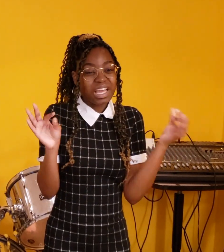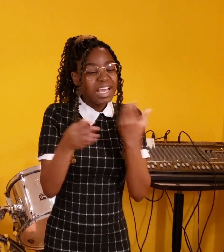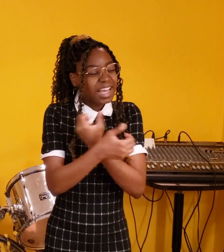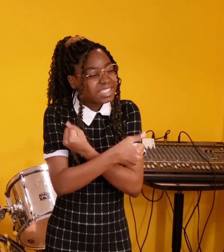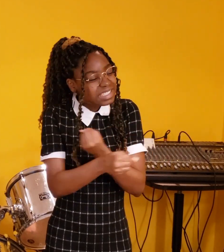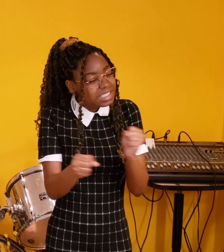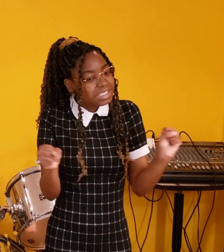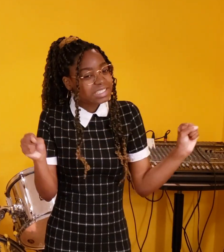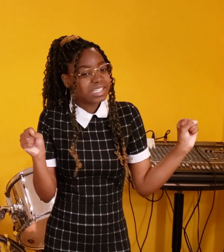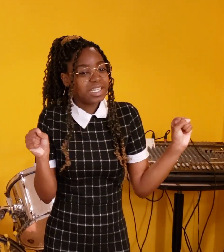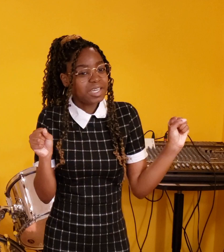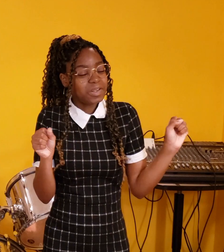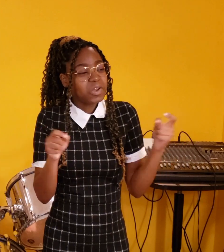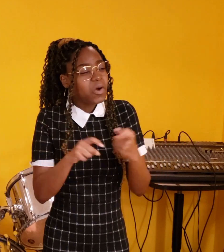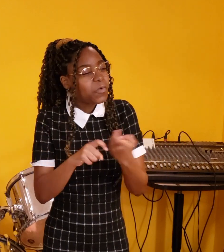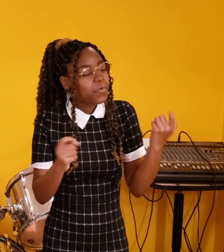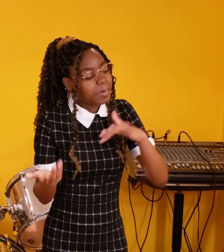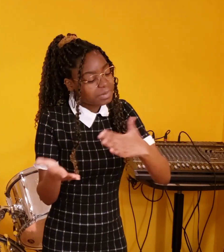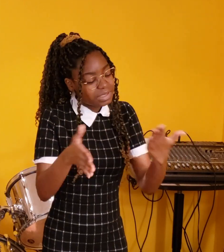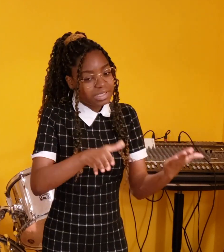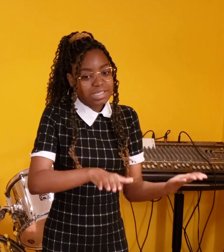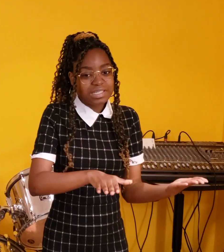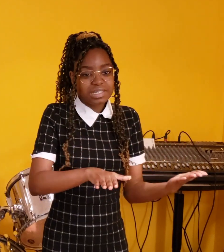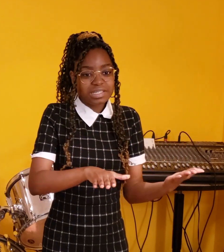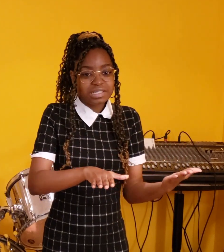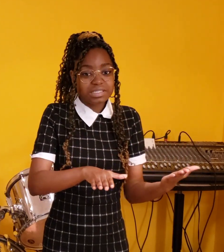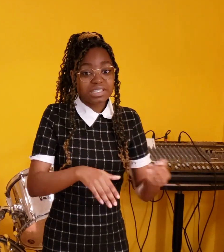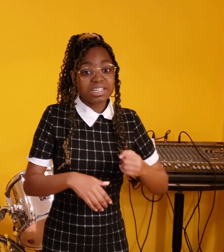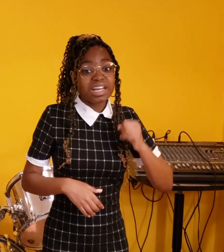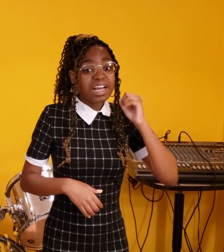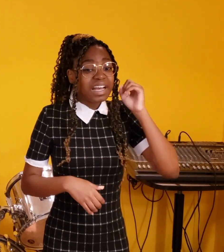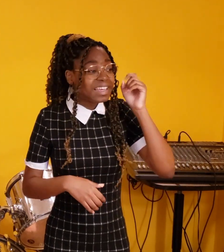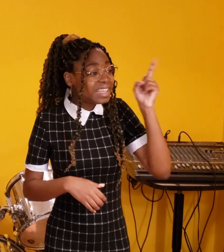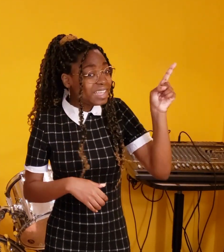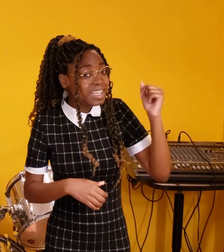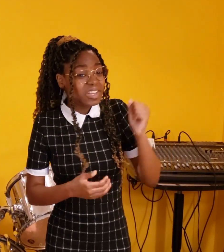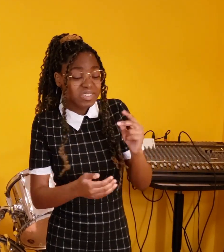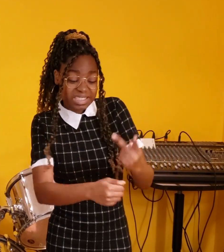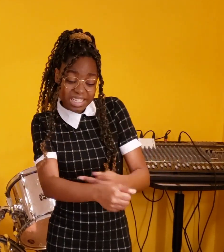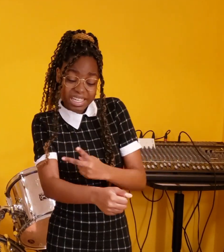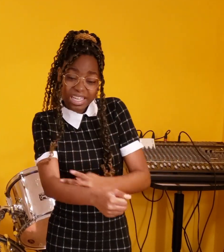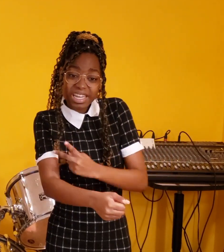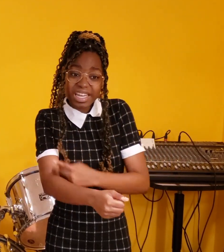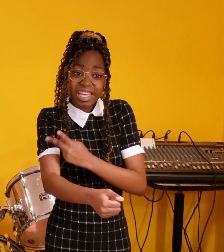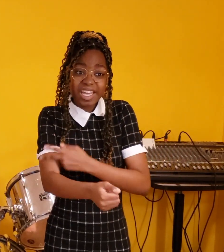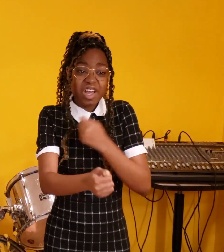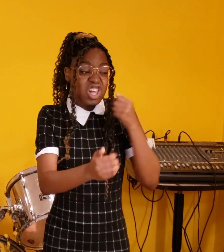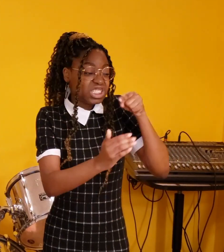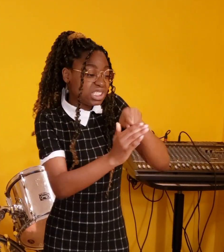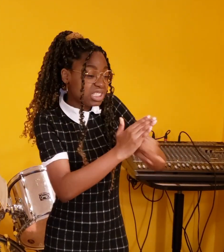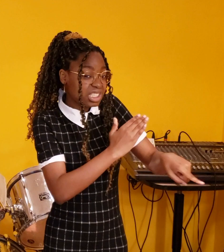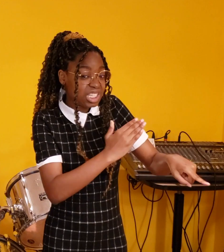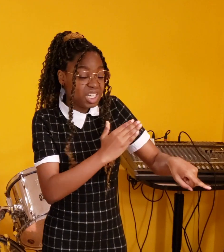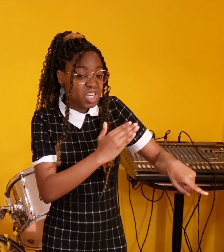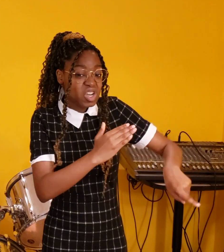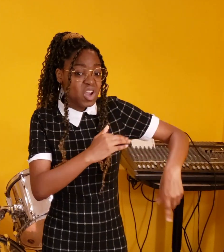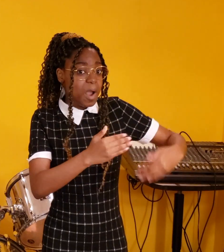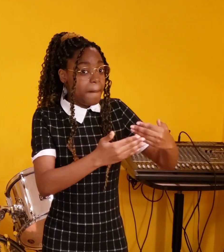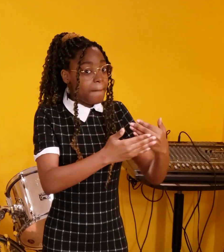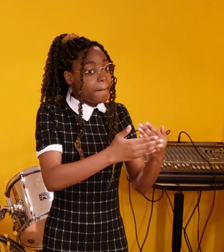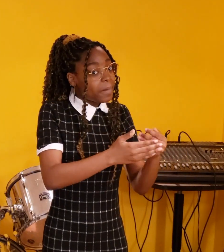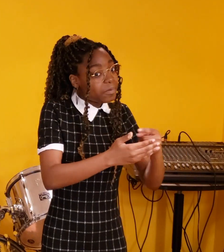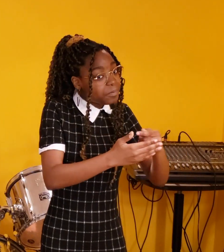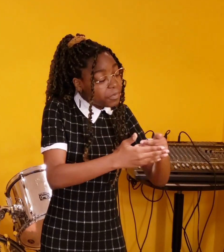Revelation 13 verse 8 says, he's the Lamb that was slain from the foundation of the world. You see how it all comes